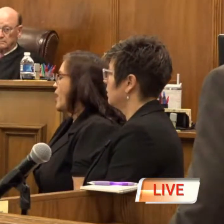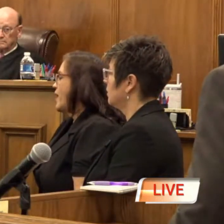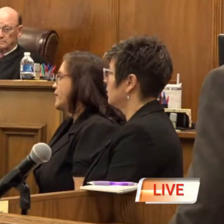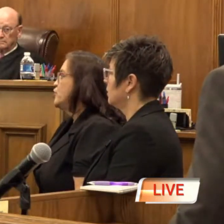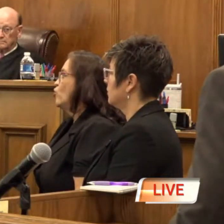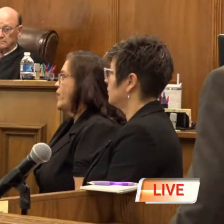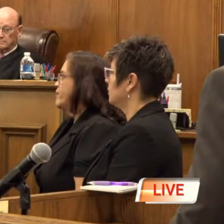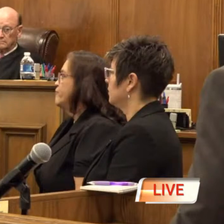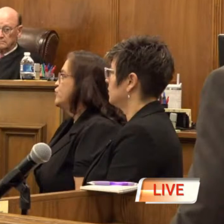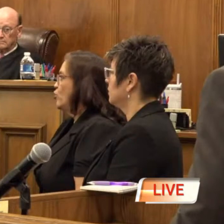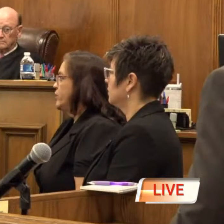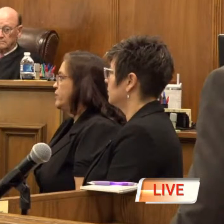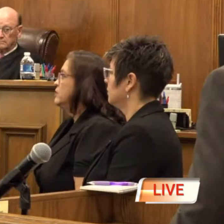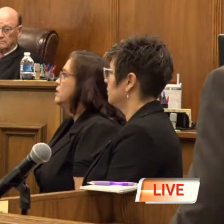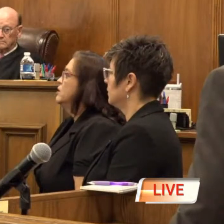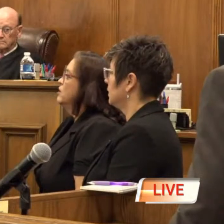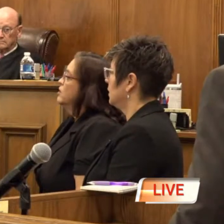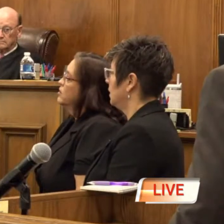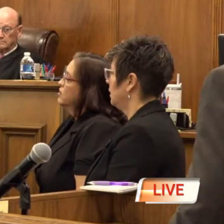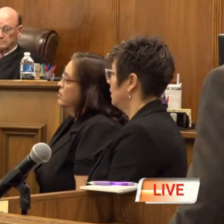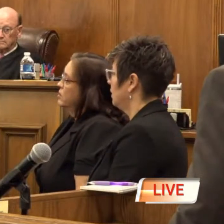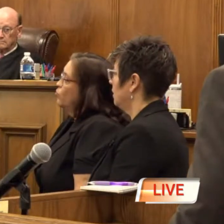So I had no way of knowing.